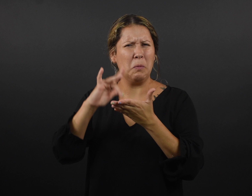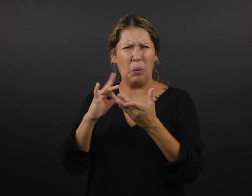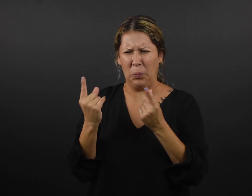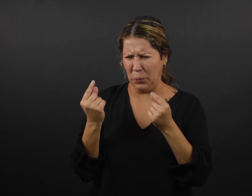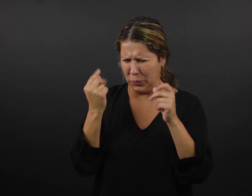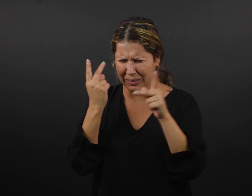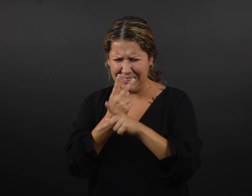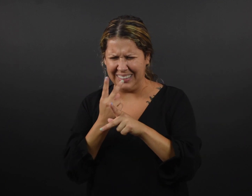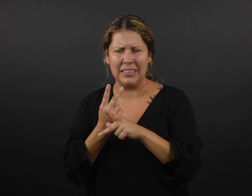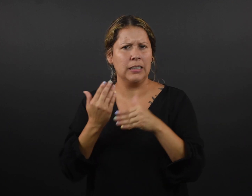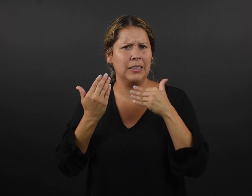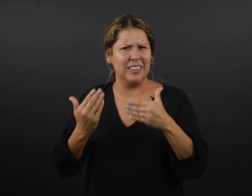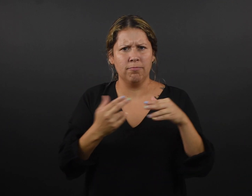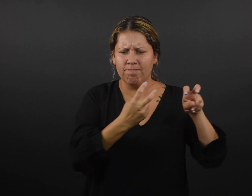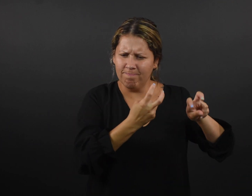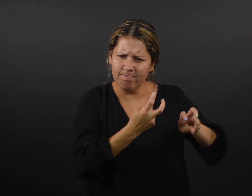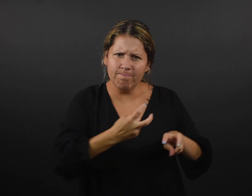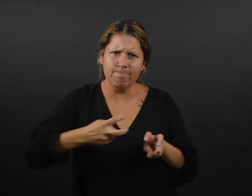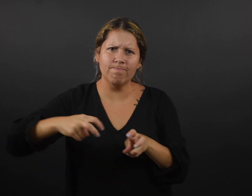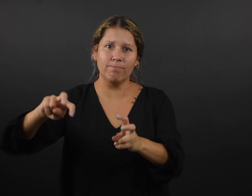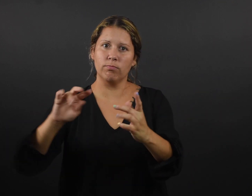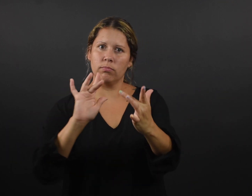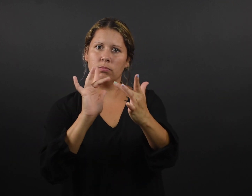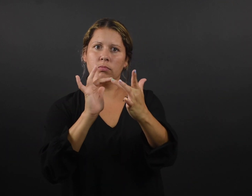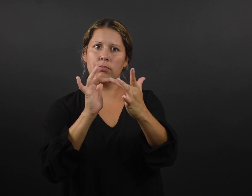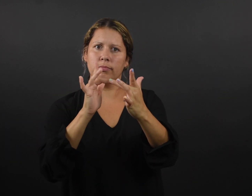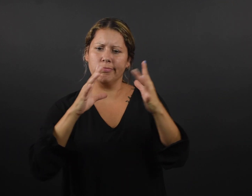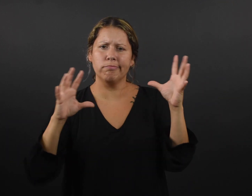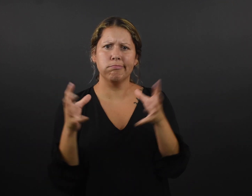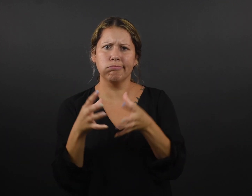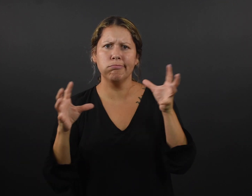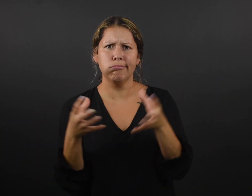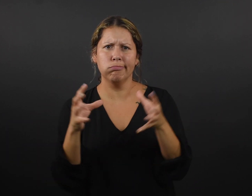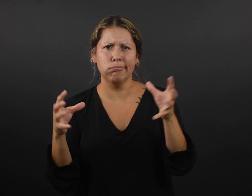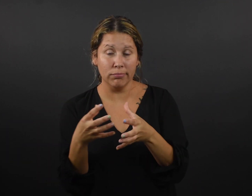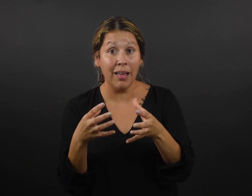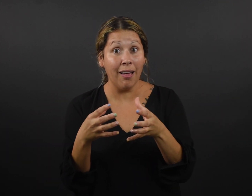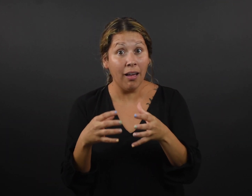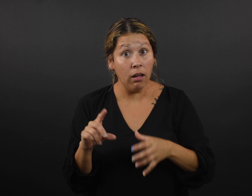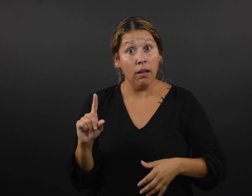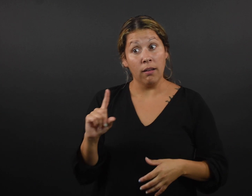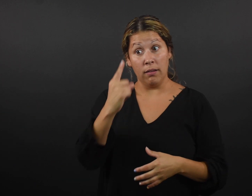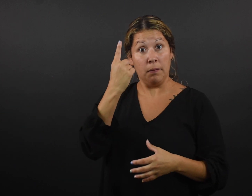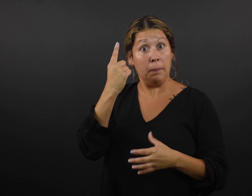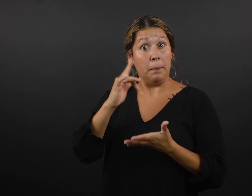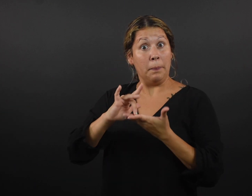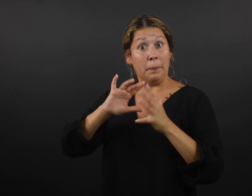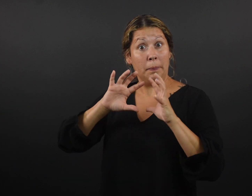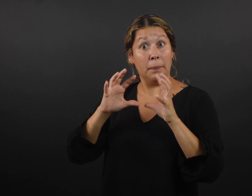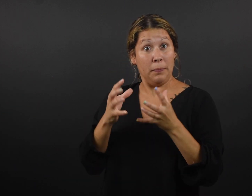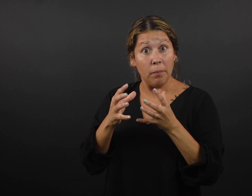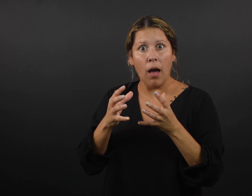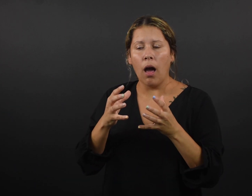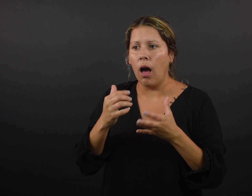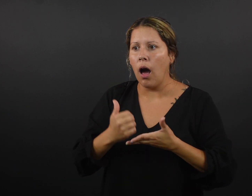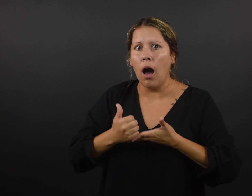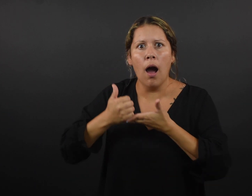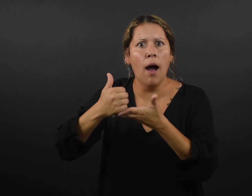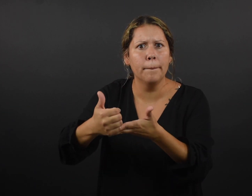By transitioning to virtual sessions, Nishimissing Gimashkikinan was able to help provide new